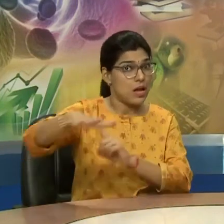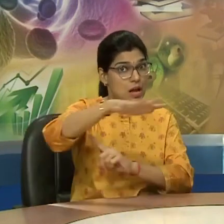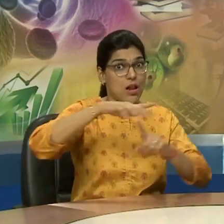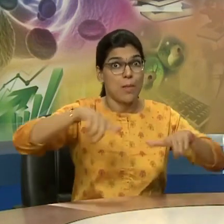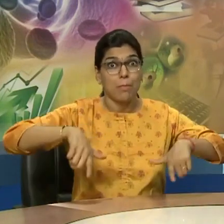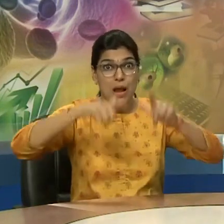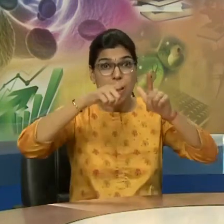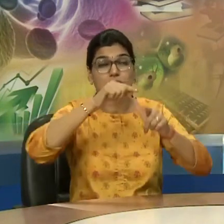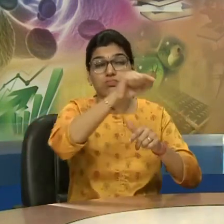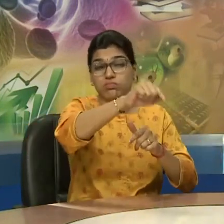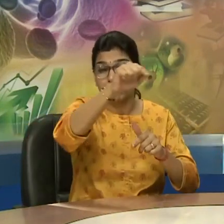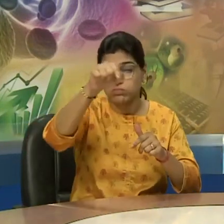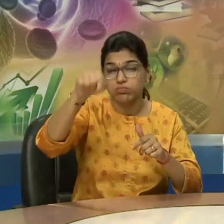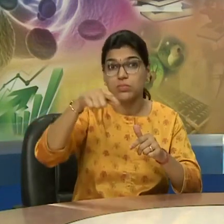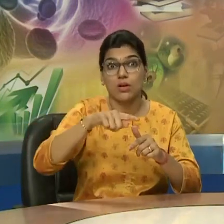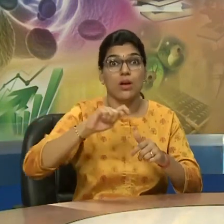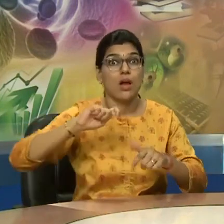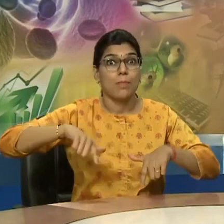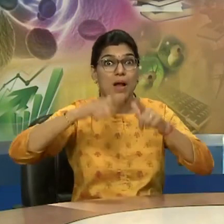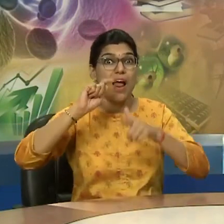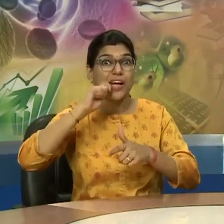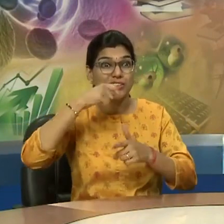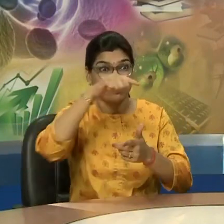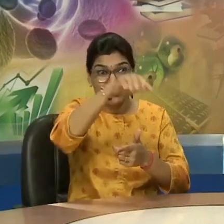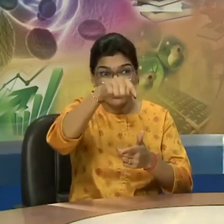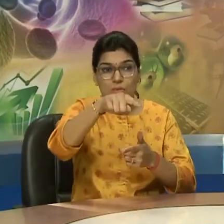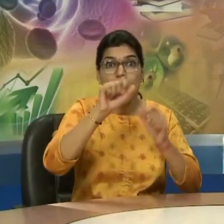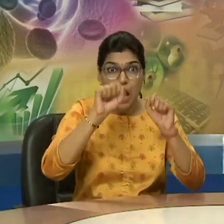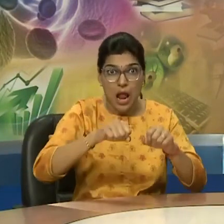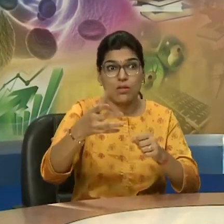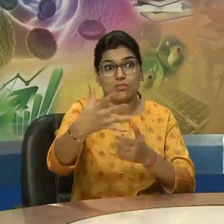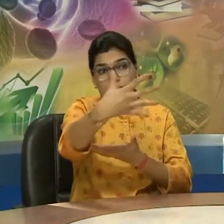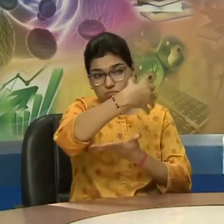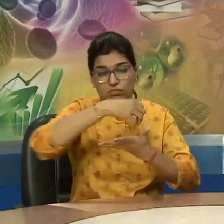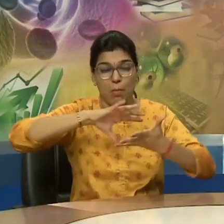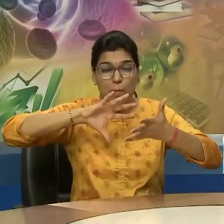qualities? Don't you think then that is correct to call it